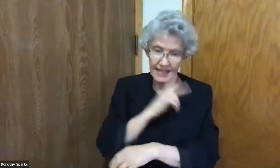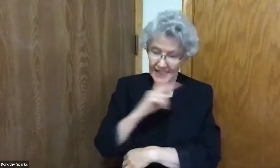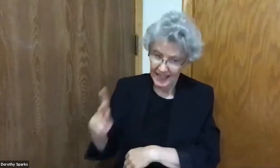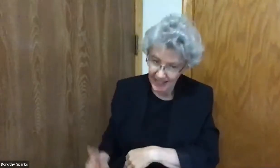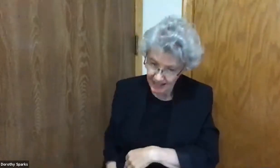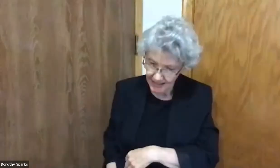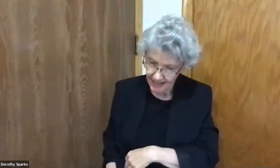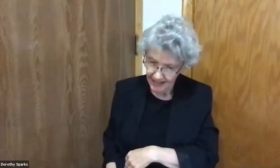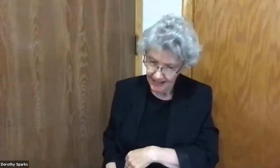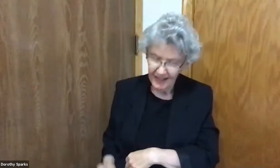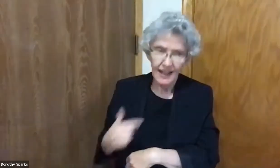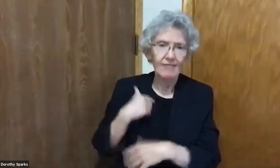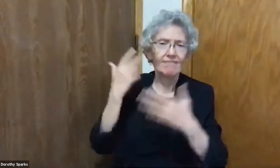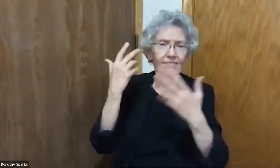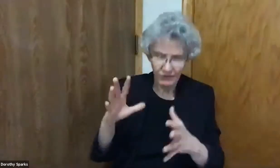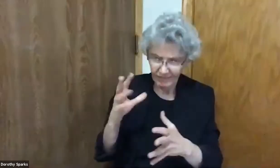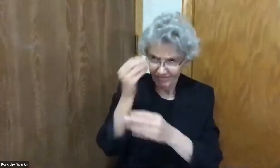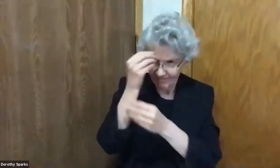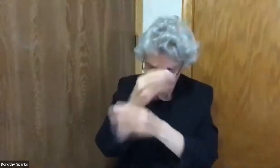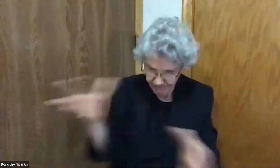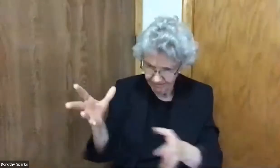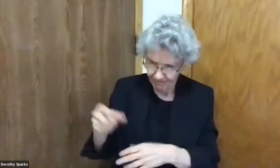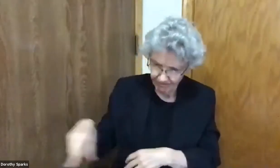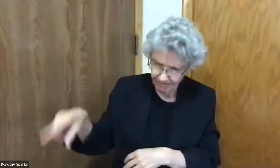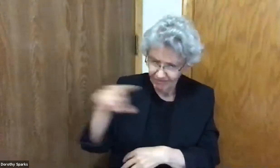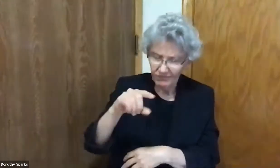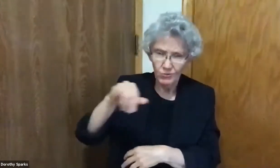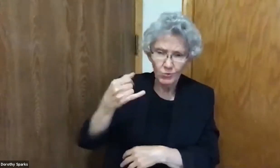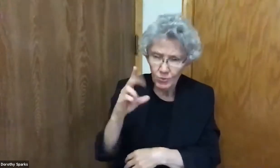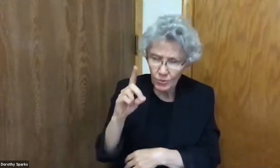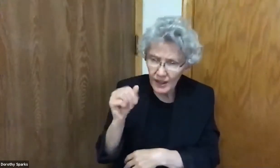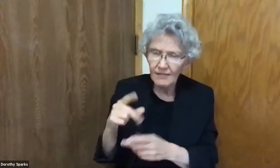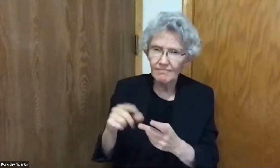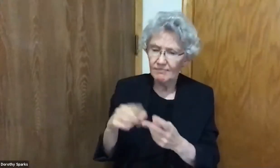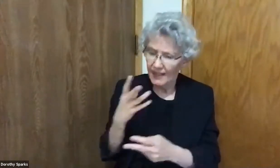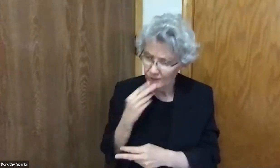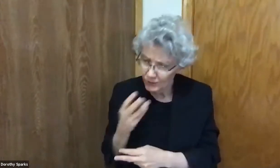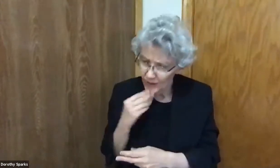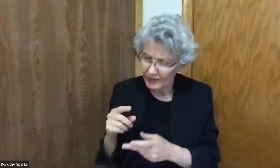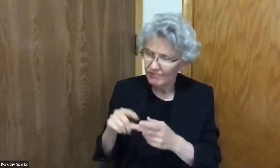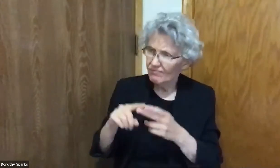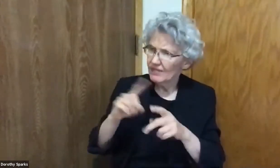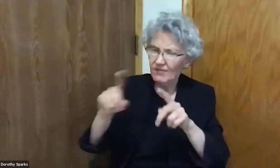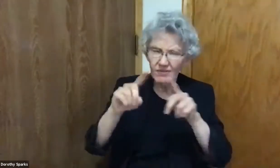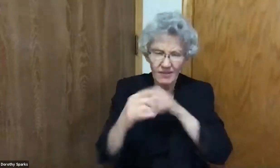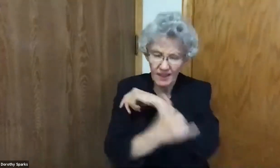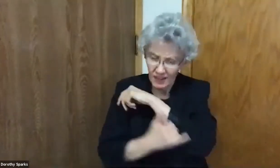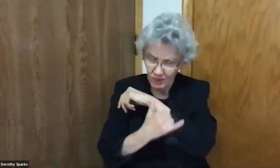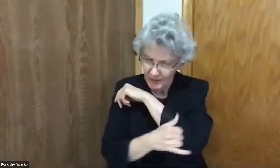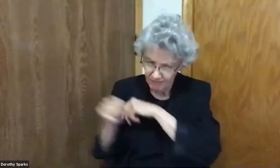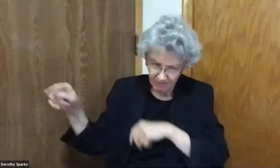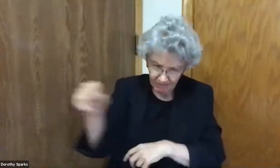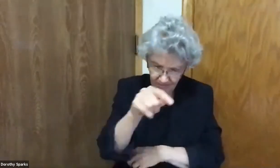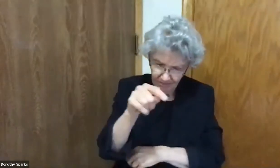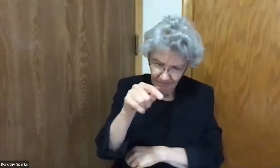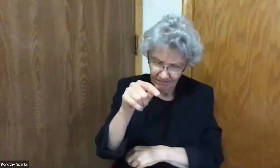since the time of Josiah was king, I have been speaking to you about Israel,